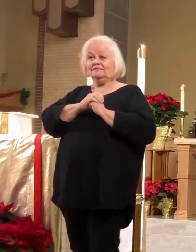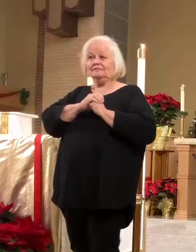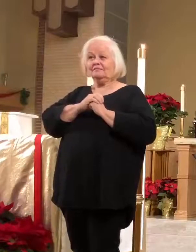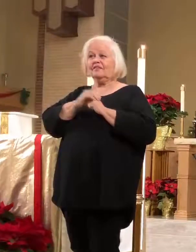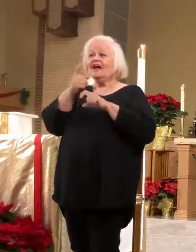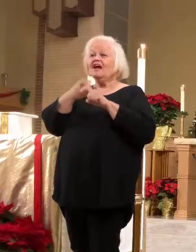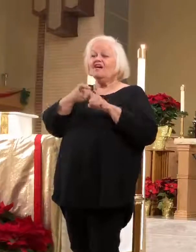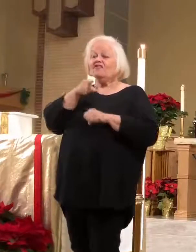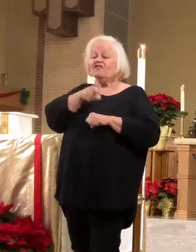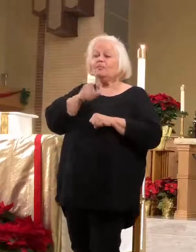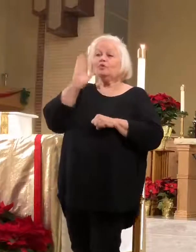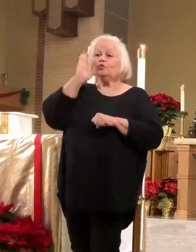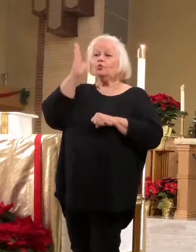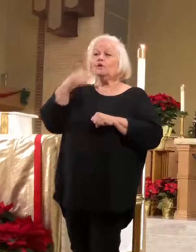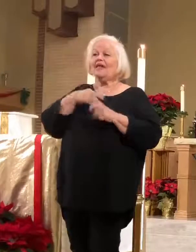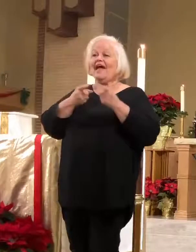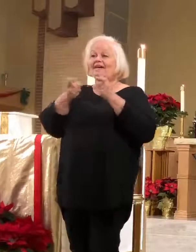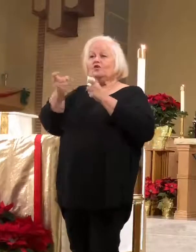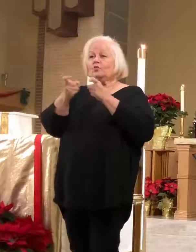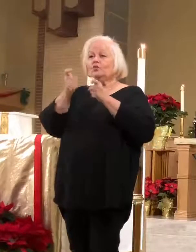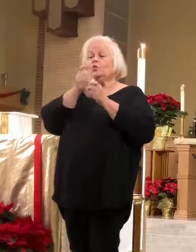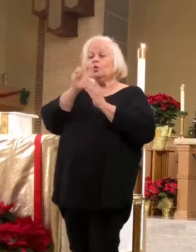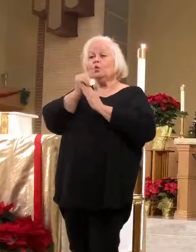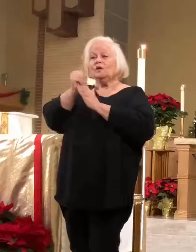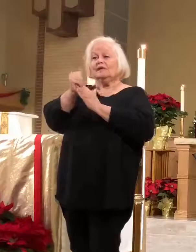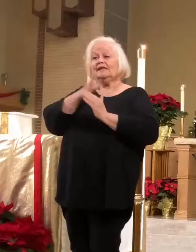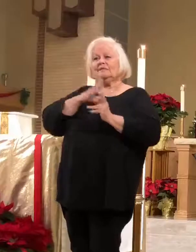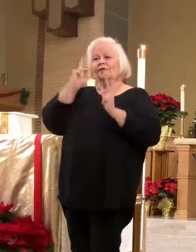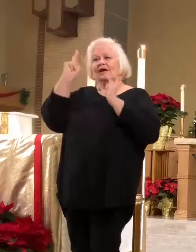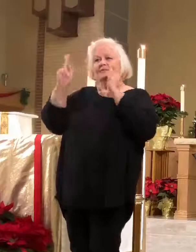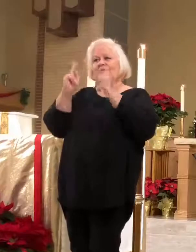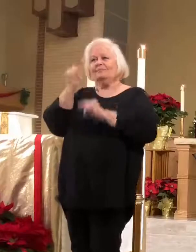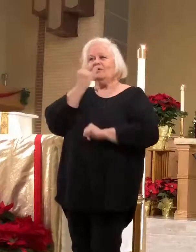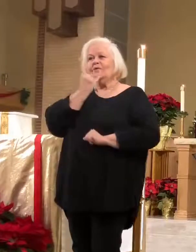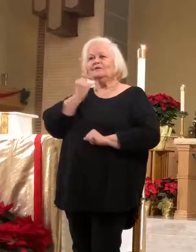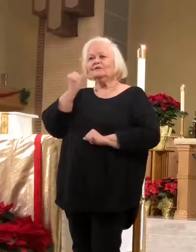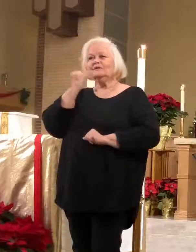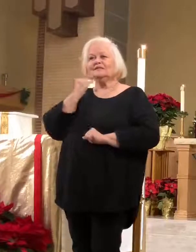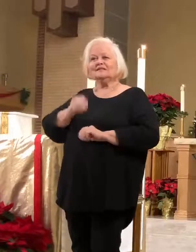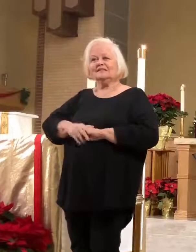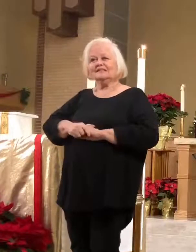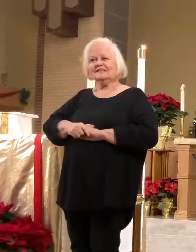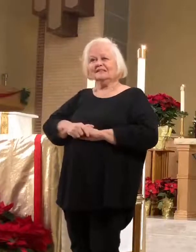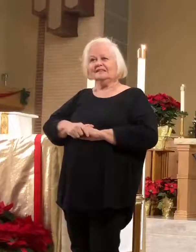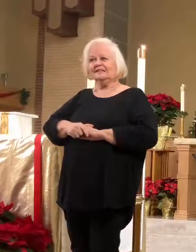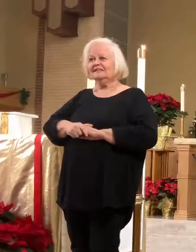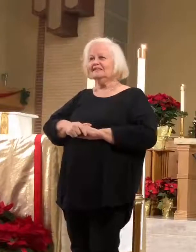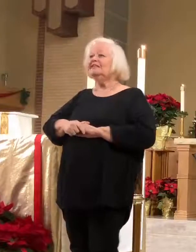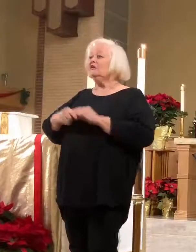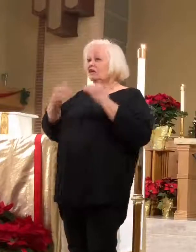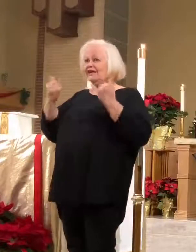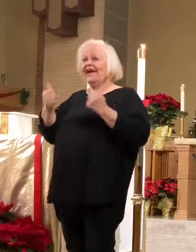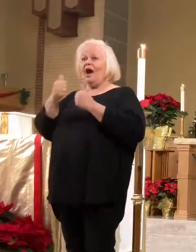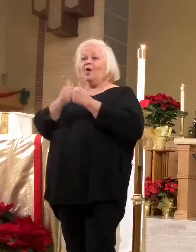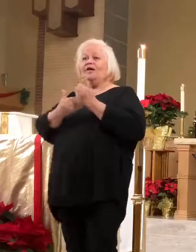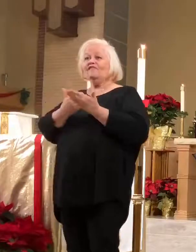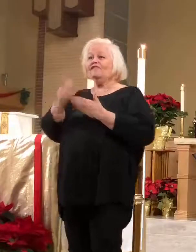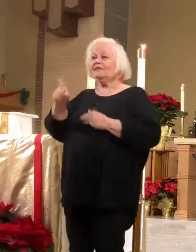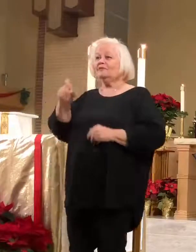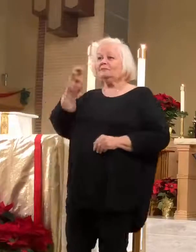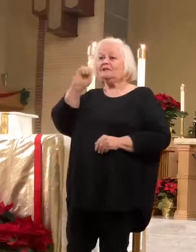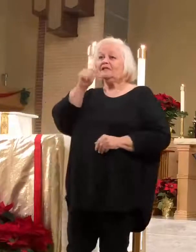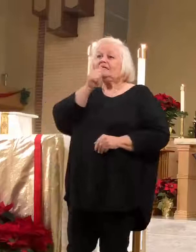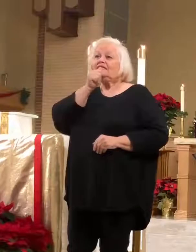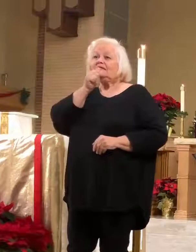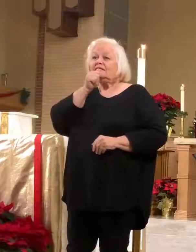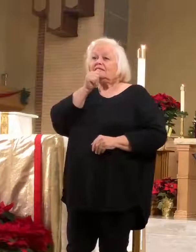From you shall come a ruler who is to shepherd my people Israel. Of course, now everything has to be done in secret, because that's